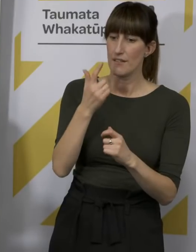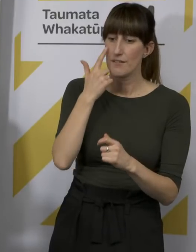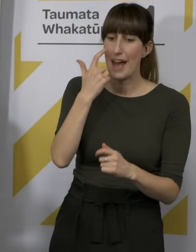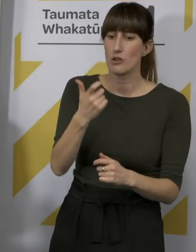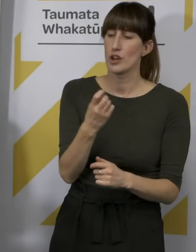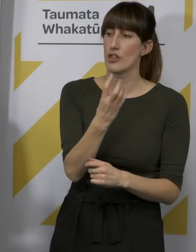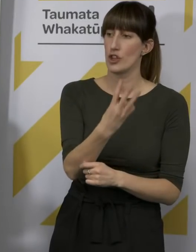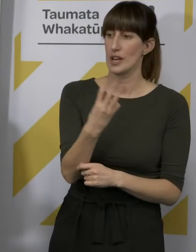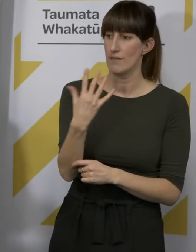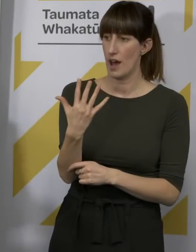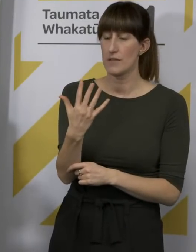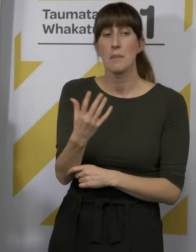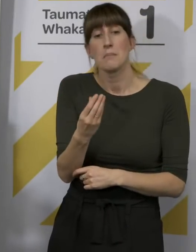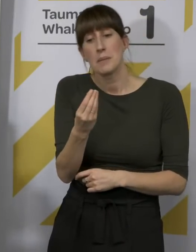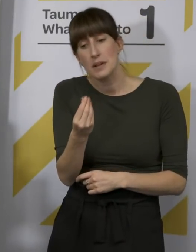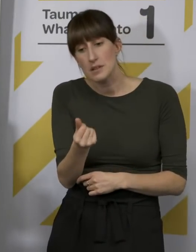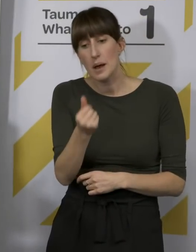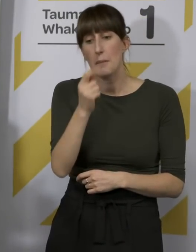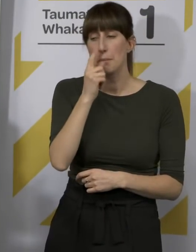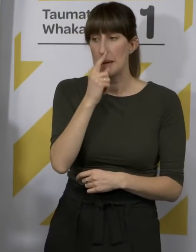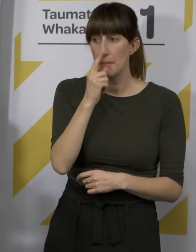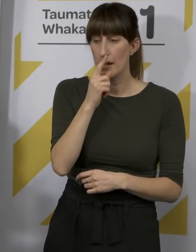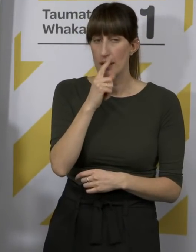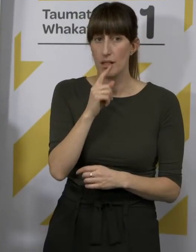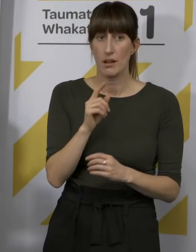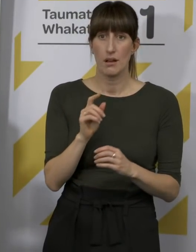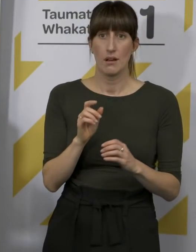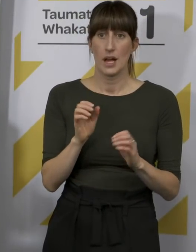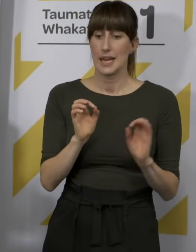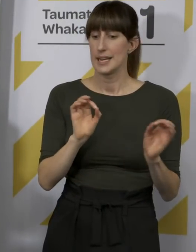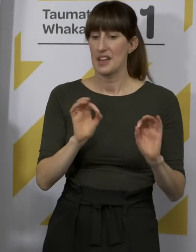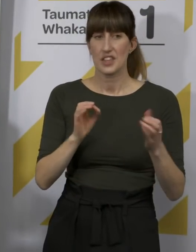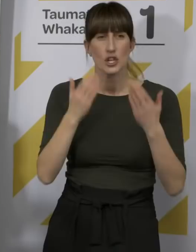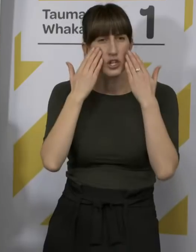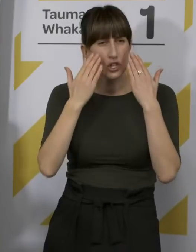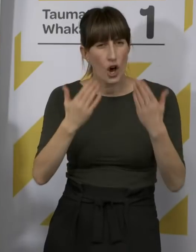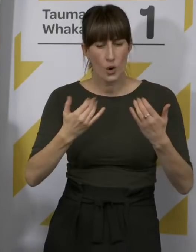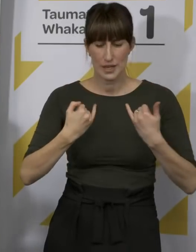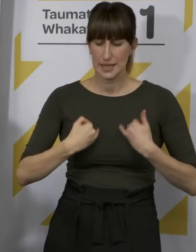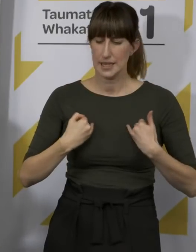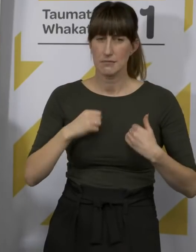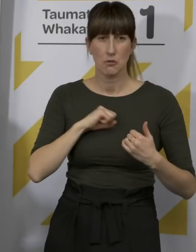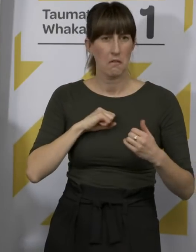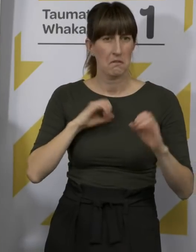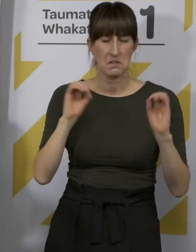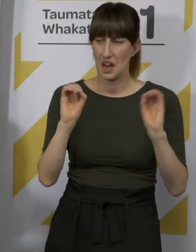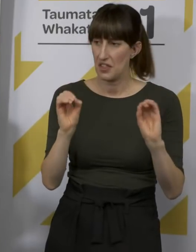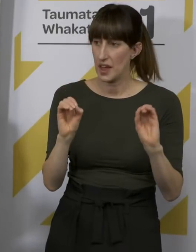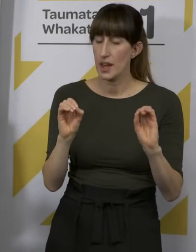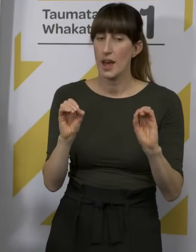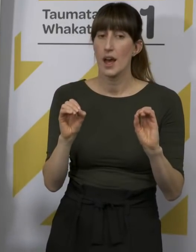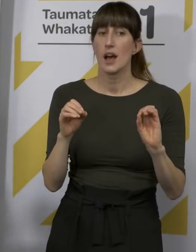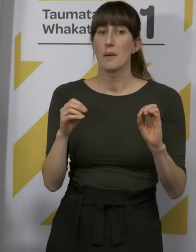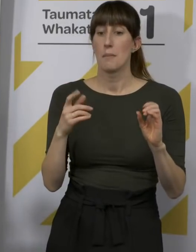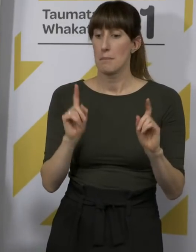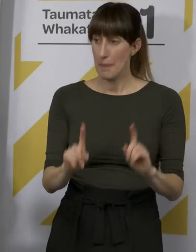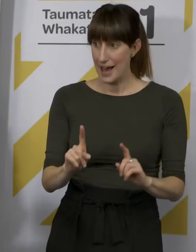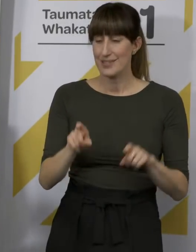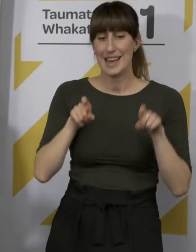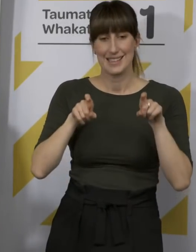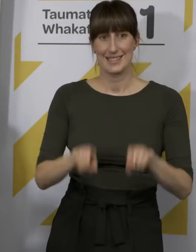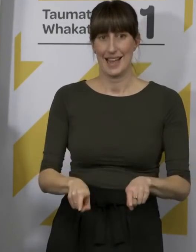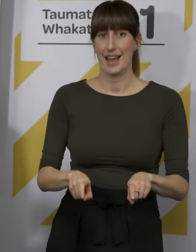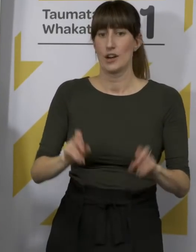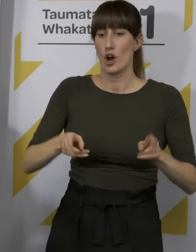who were asymptomatic, and that's why they had the 14 days managed isolation, and why we're confident they didn't present a risk to the